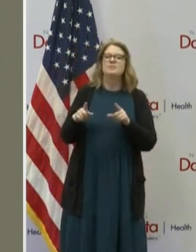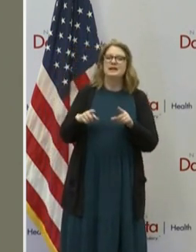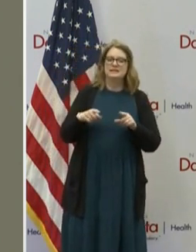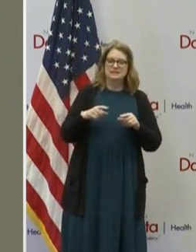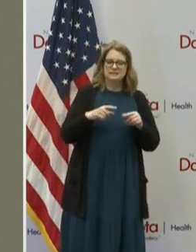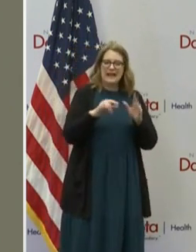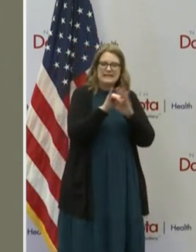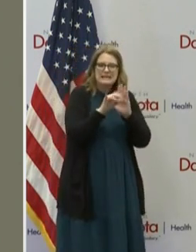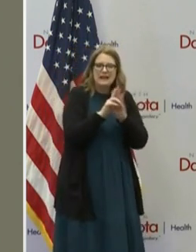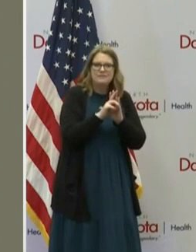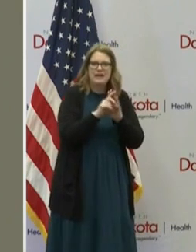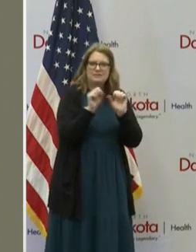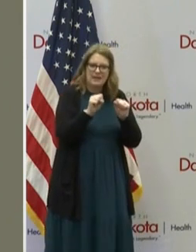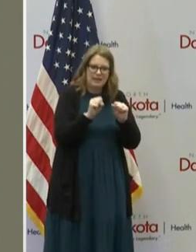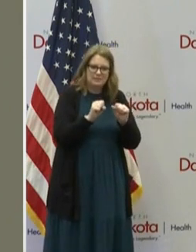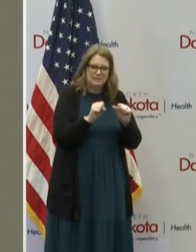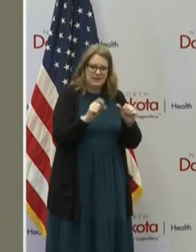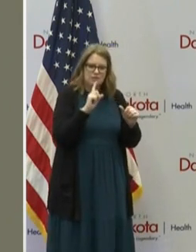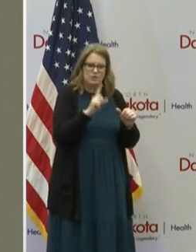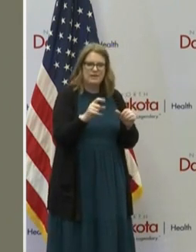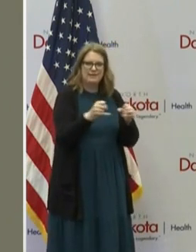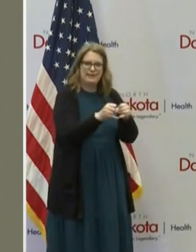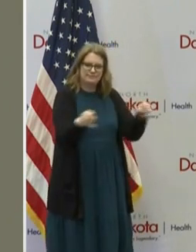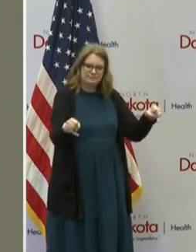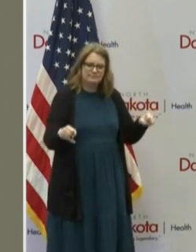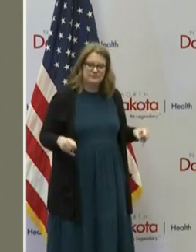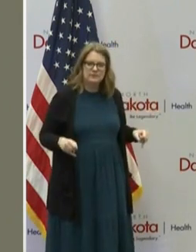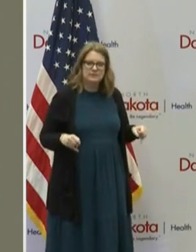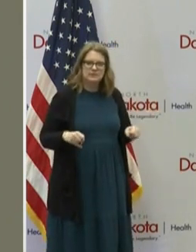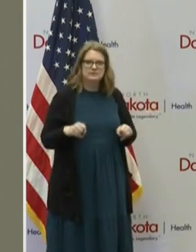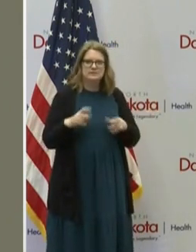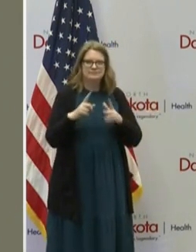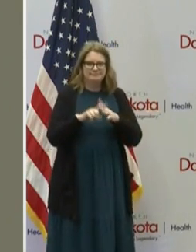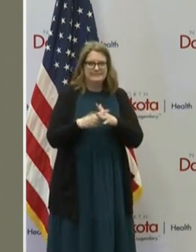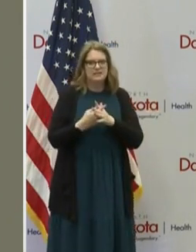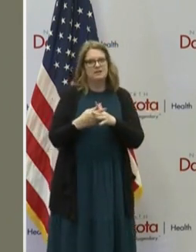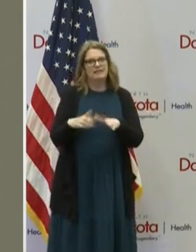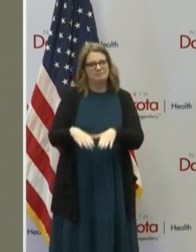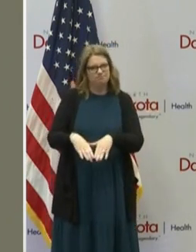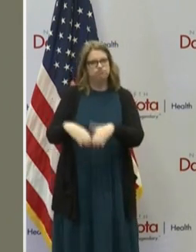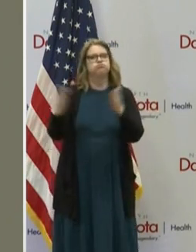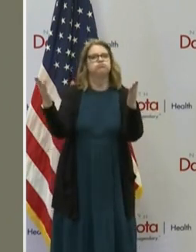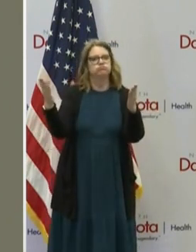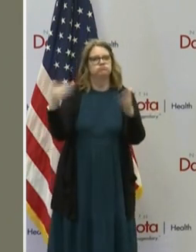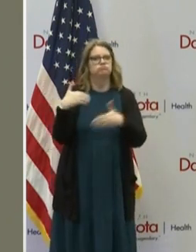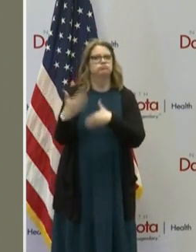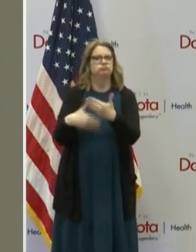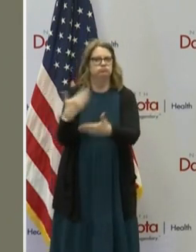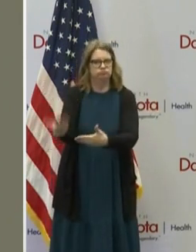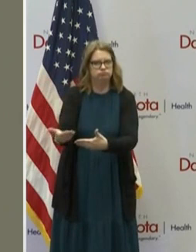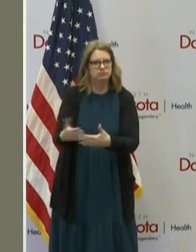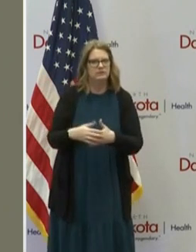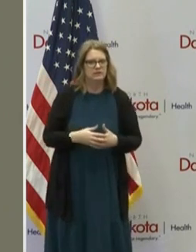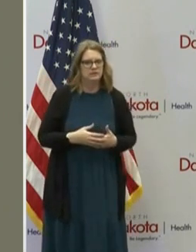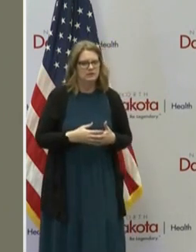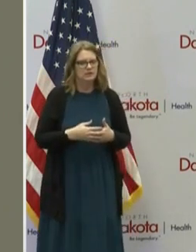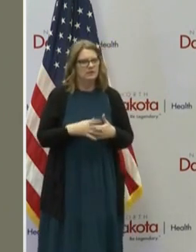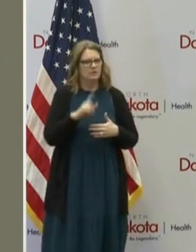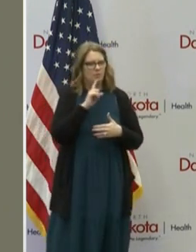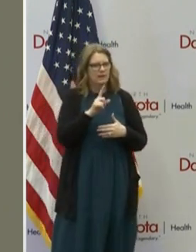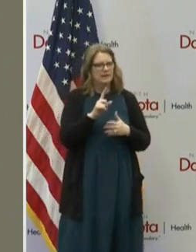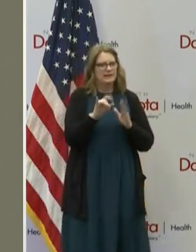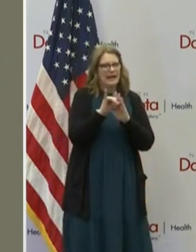economy more fully open if we've got really great capacity going forward for the foreseeable future around